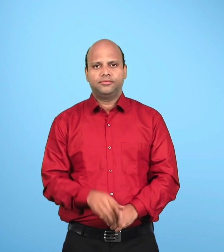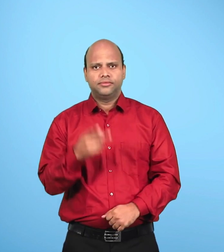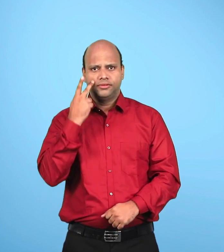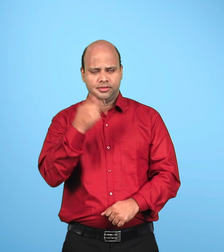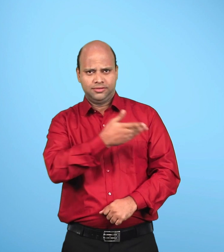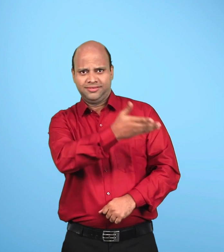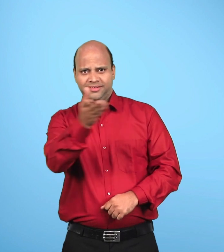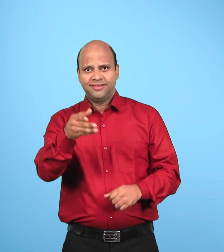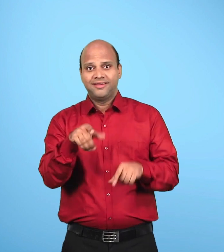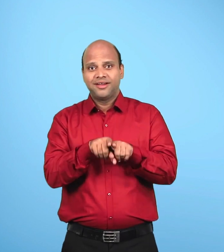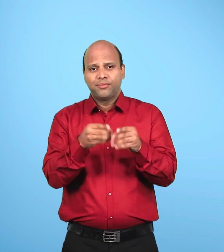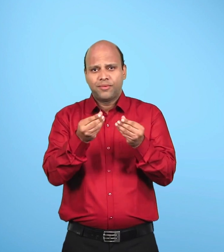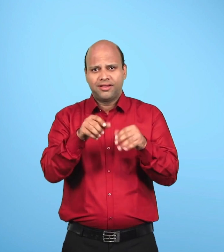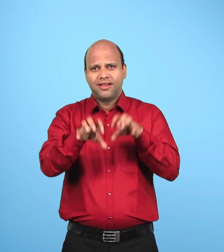animals like rats and snakes